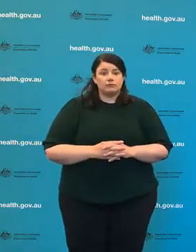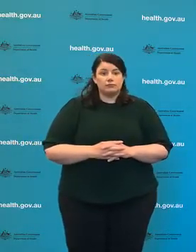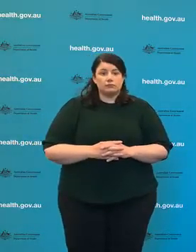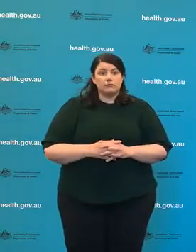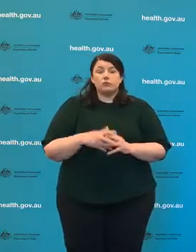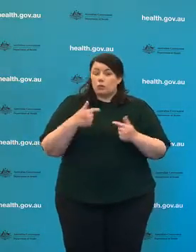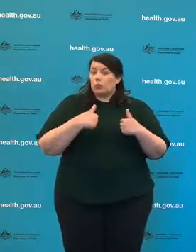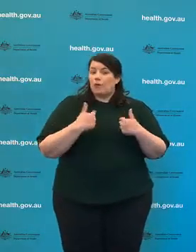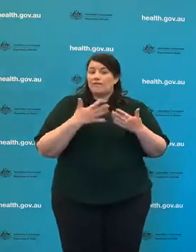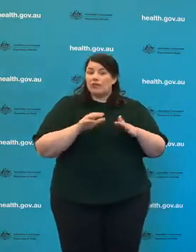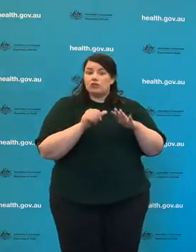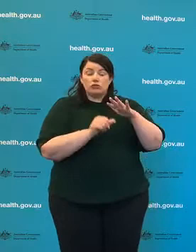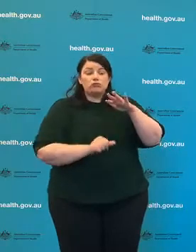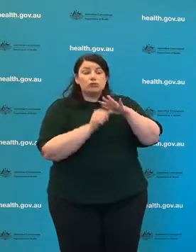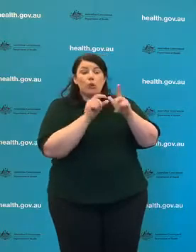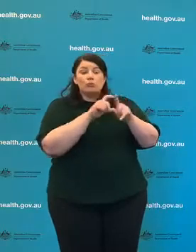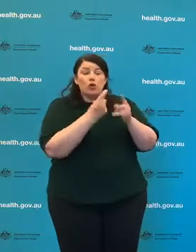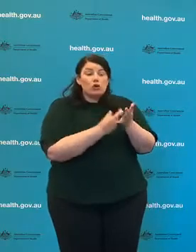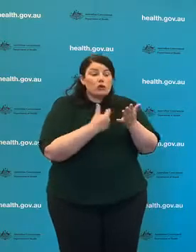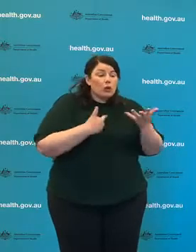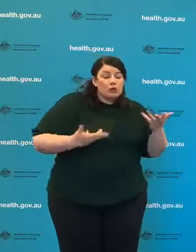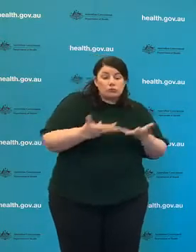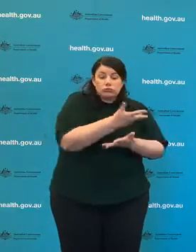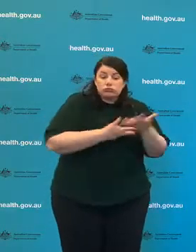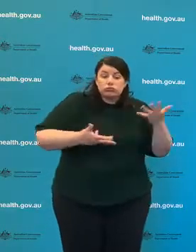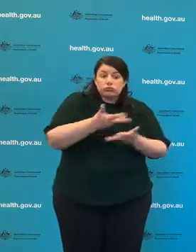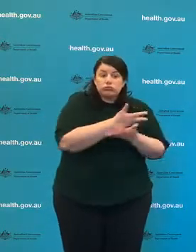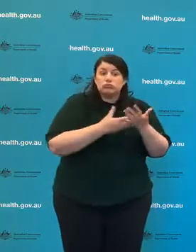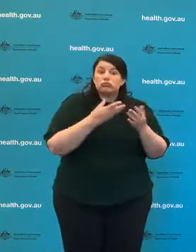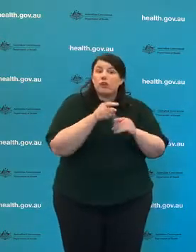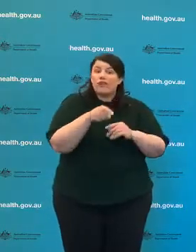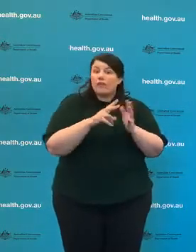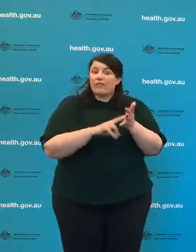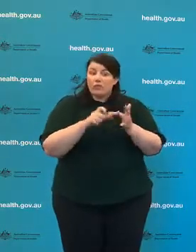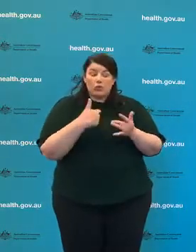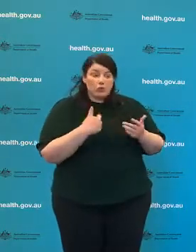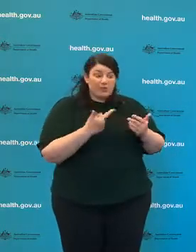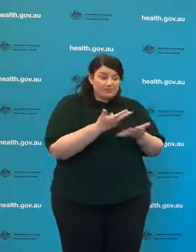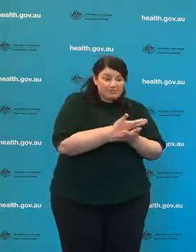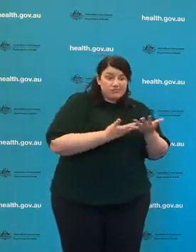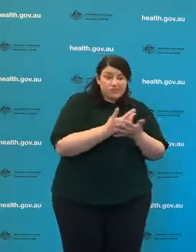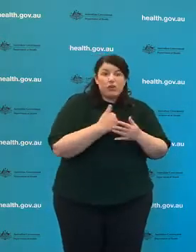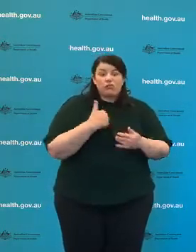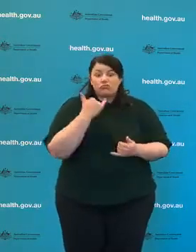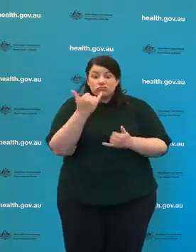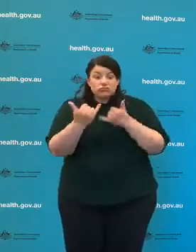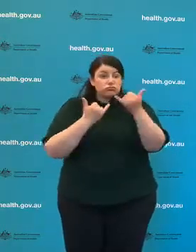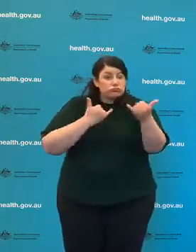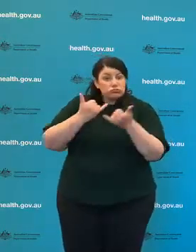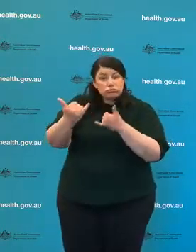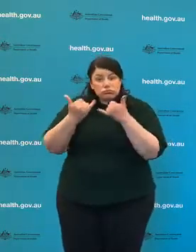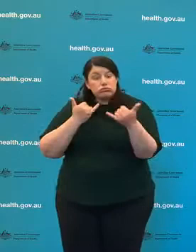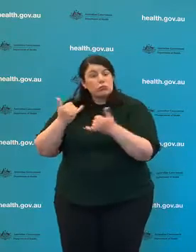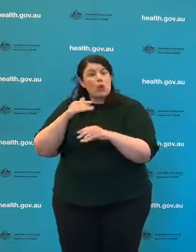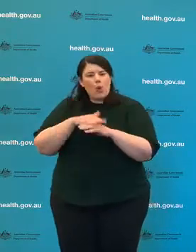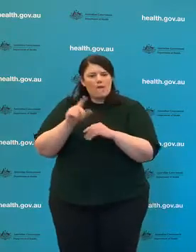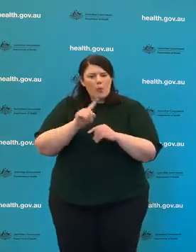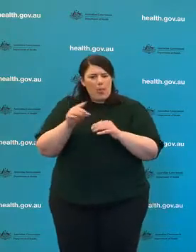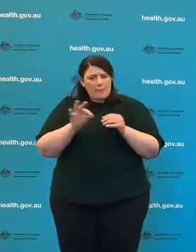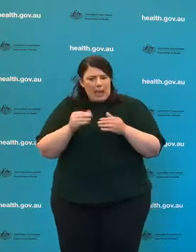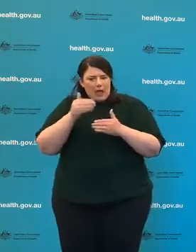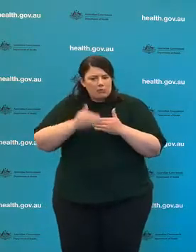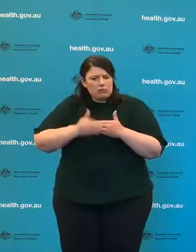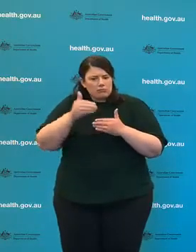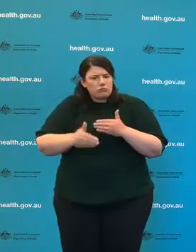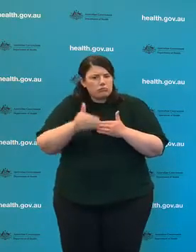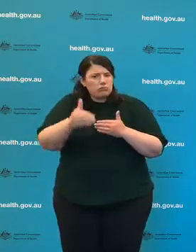Professor Sutton and Professor Cheng yesterday about the roadmap at AHPPC. We've had individual discussions with colleagues about the modelling, and we